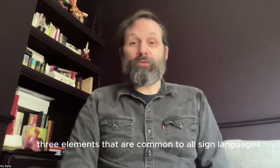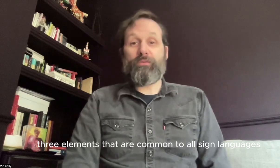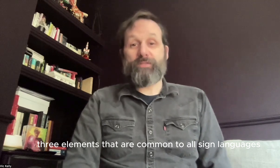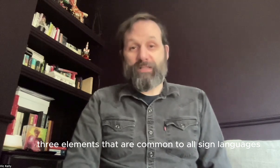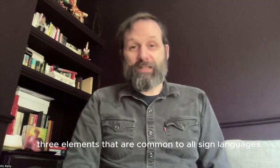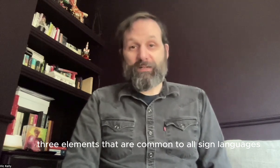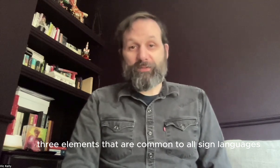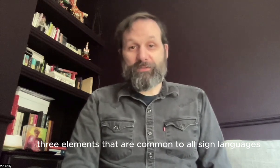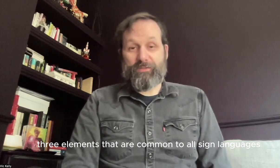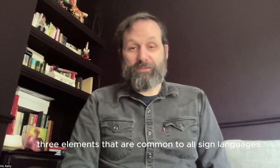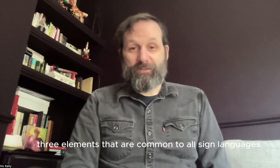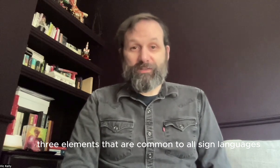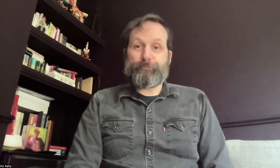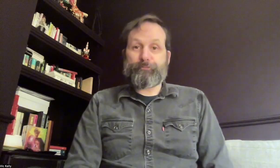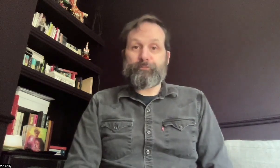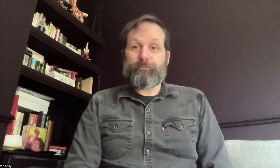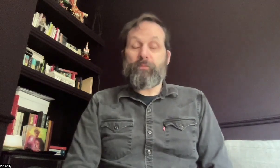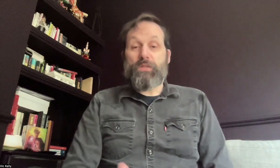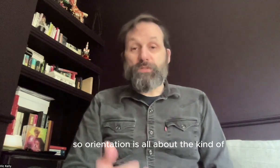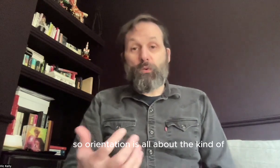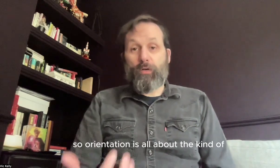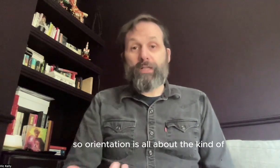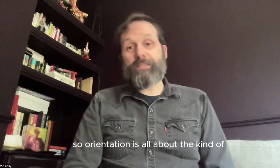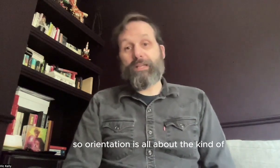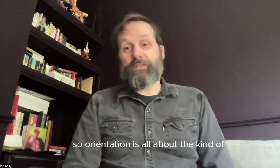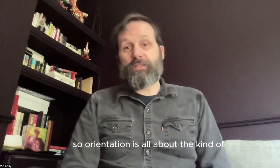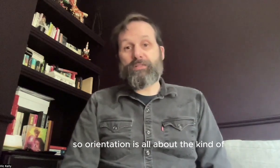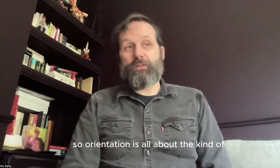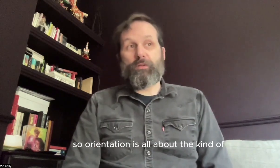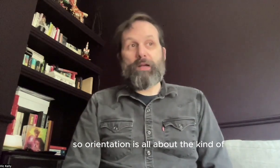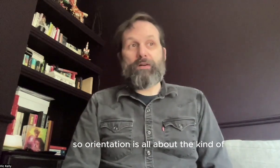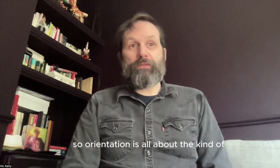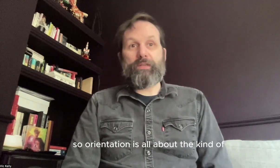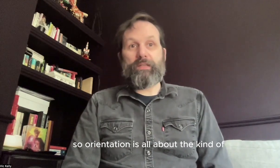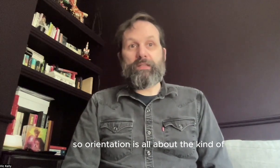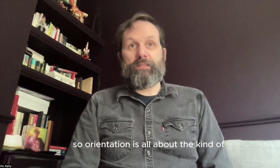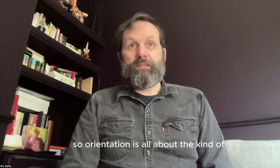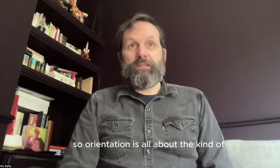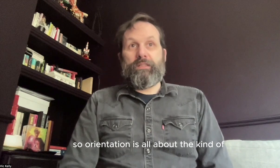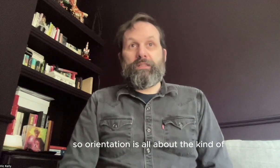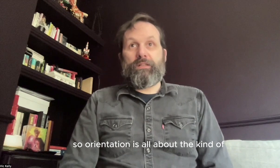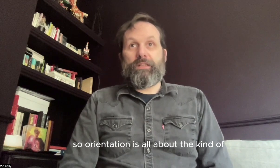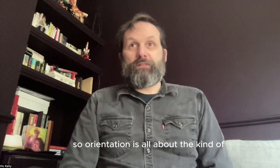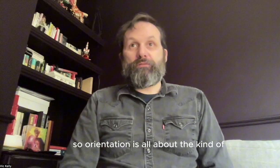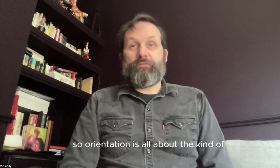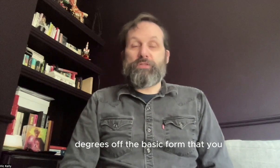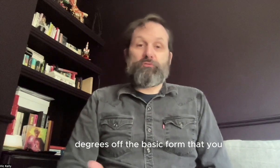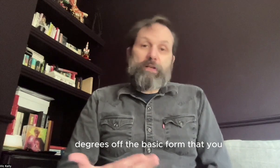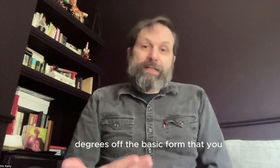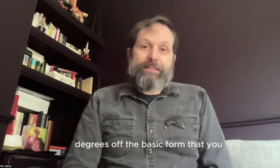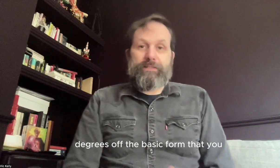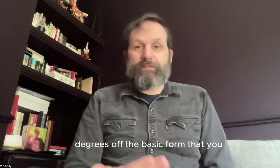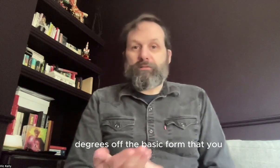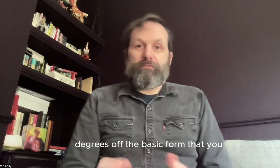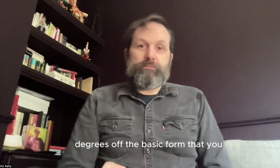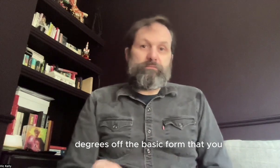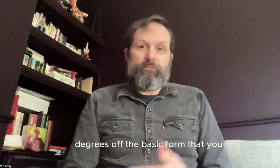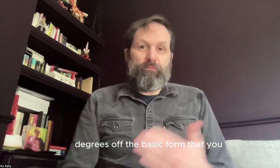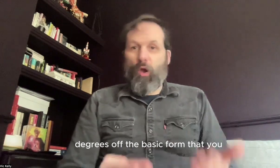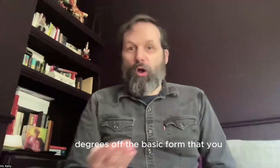all sign languages. So orientation is all about the kind of degrees